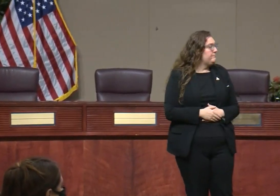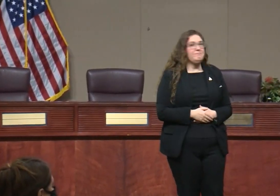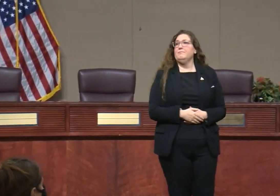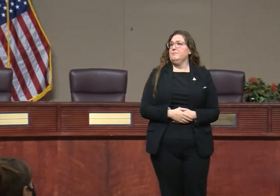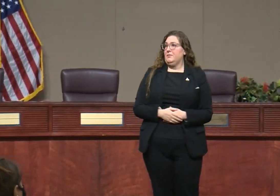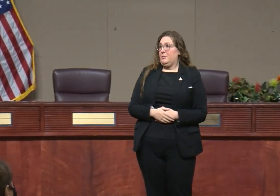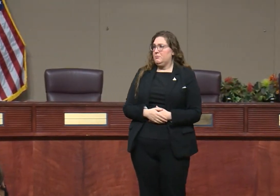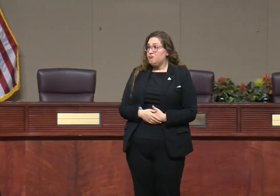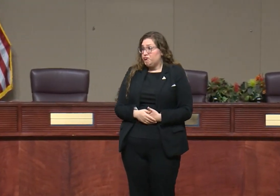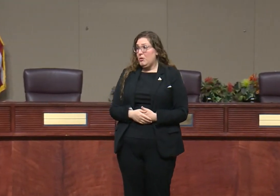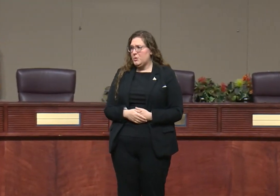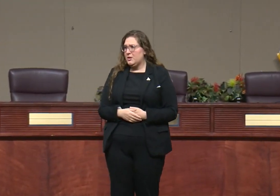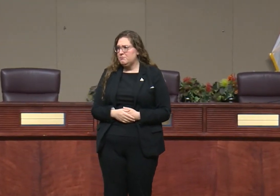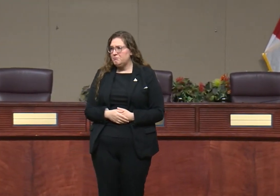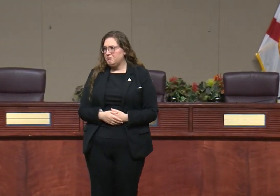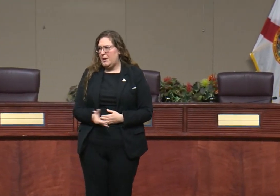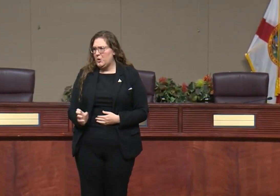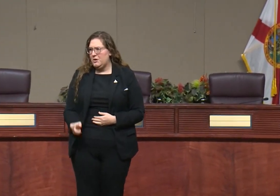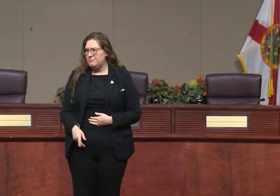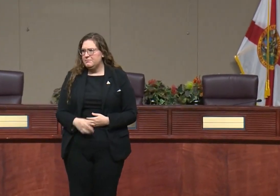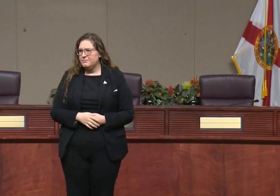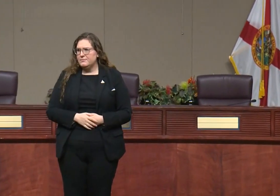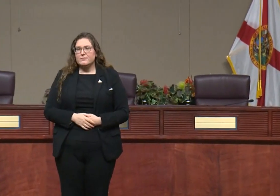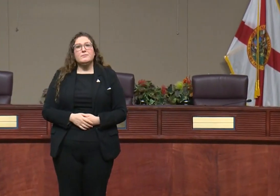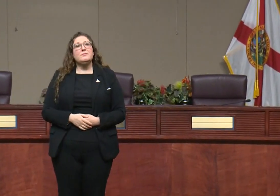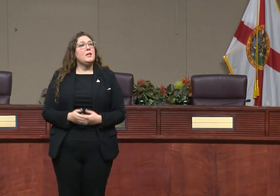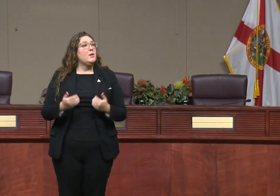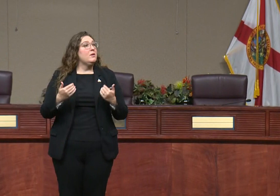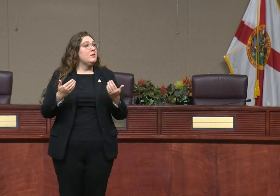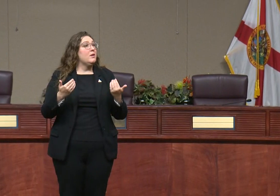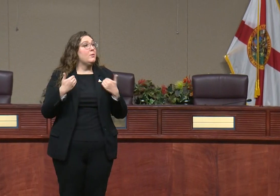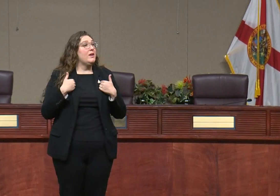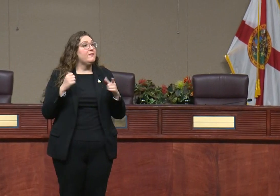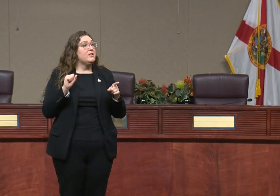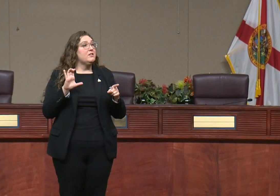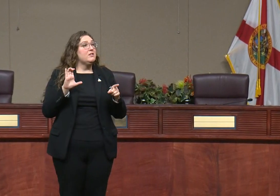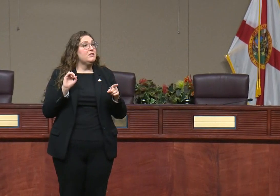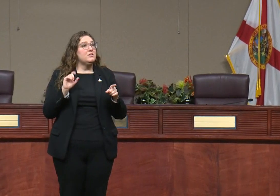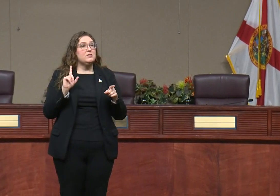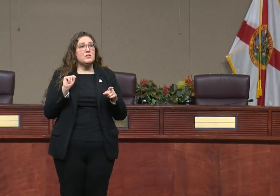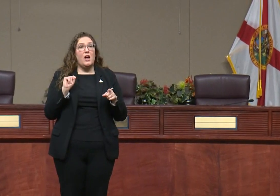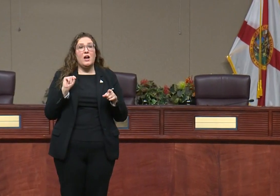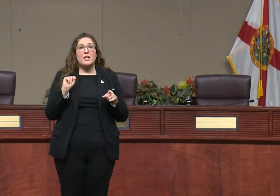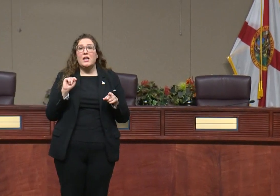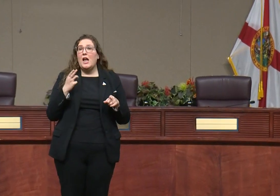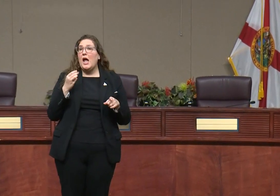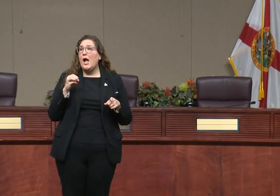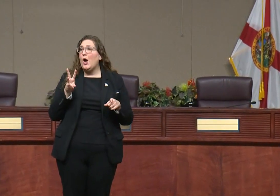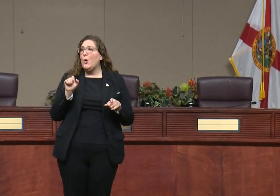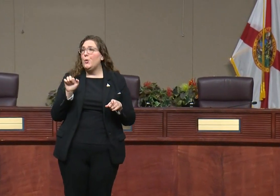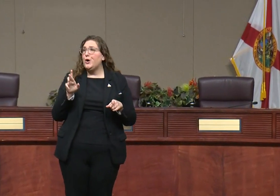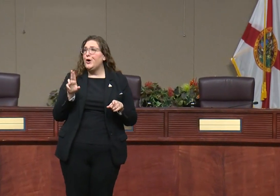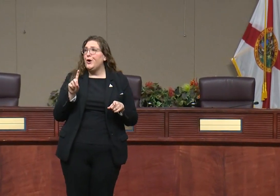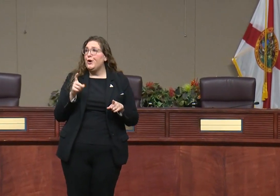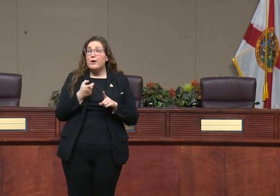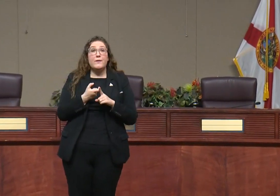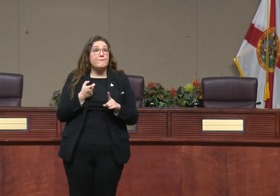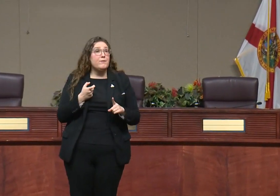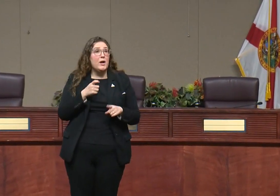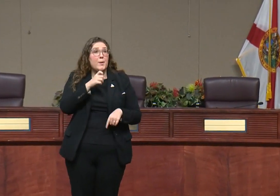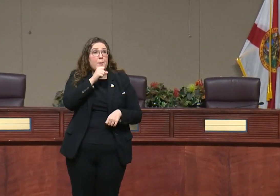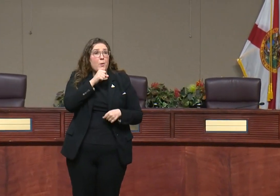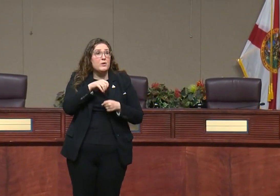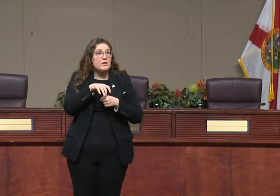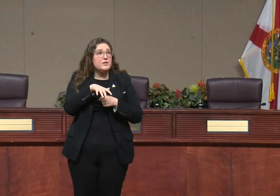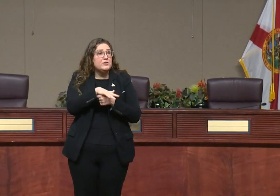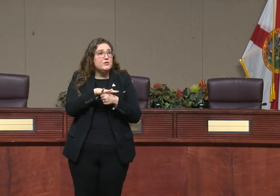Okay, we do have Mr. Scott Howard here from the Orange County Public Schools. If there are questions specific to